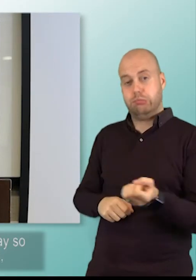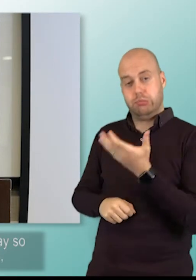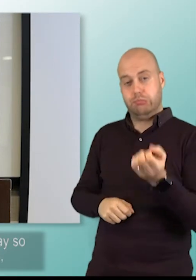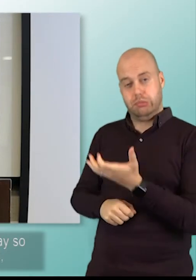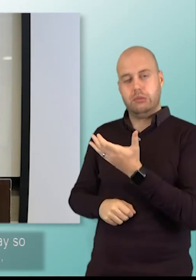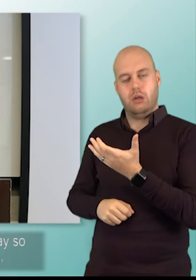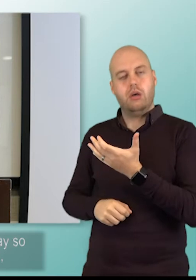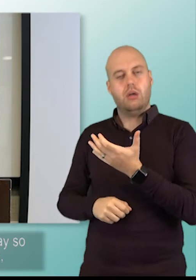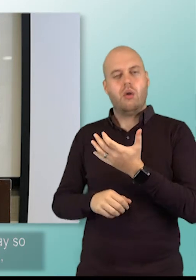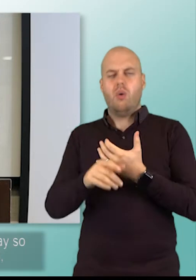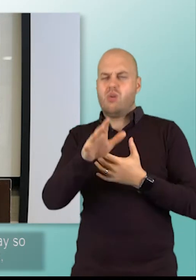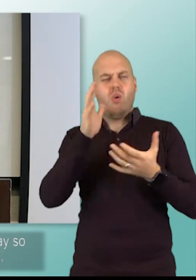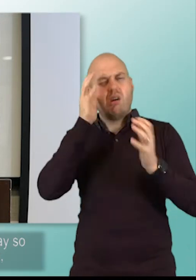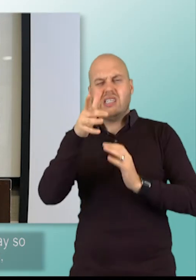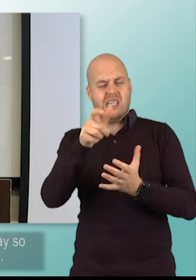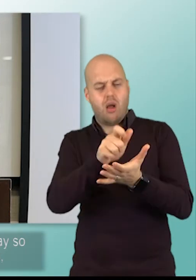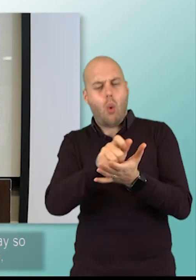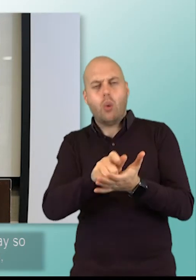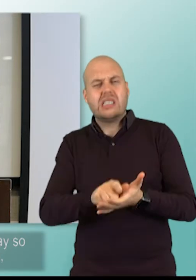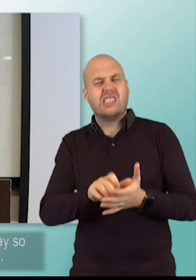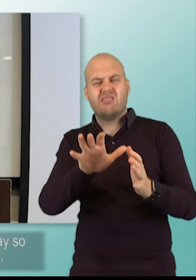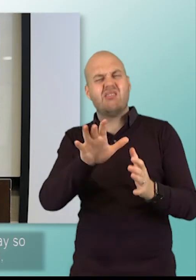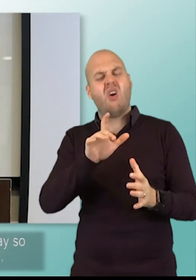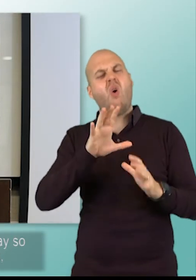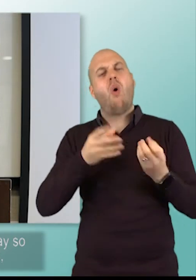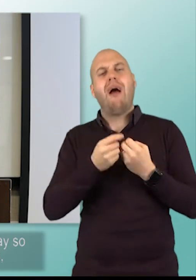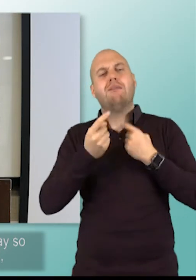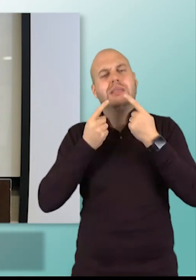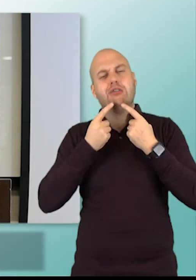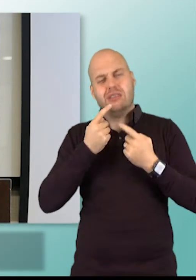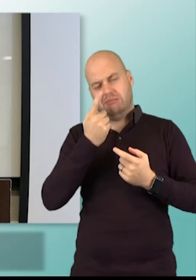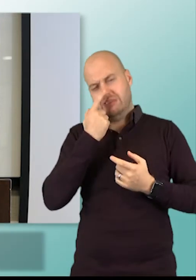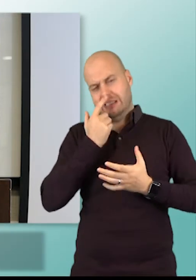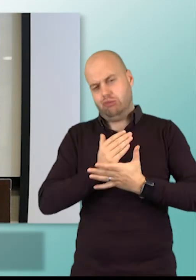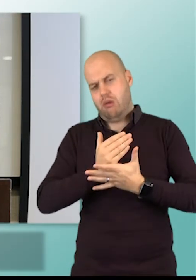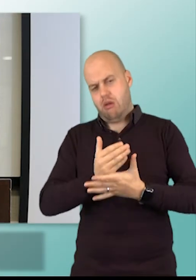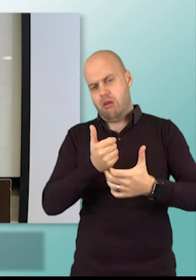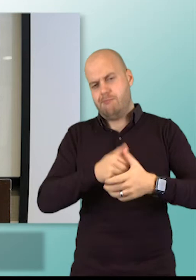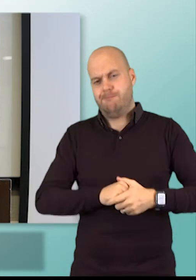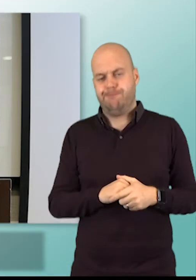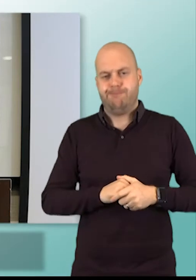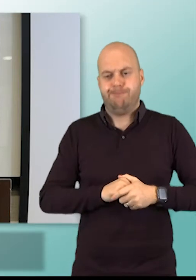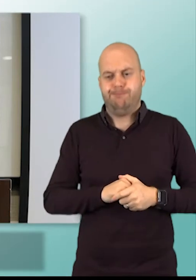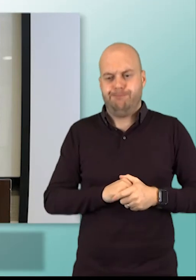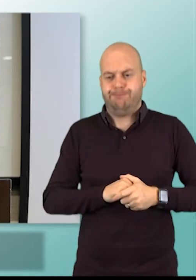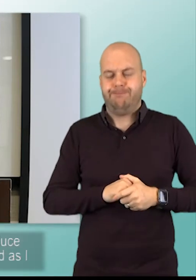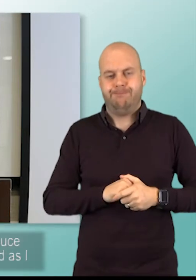certainly after today. So don't worry too much about taking notes. All the information will be